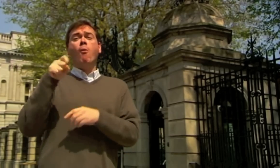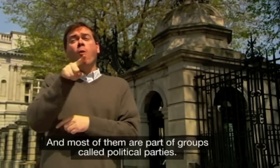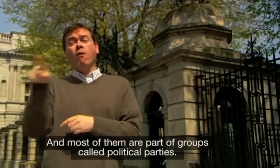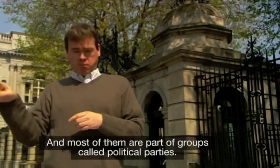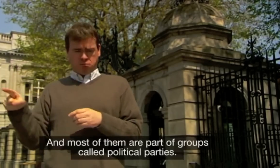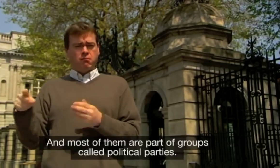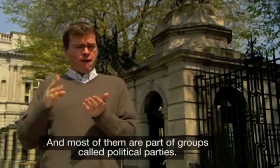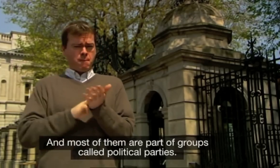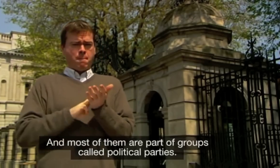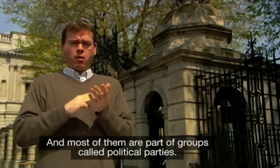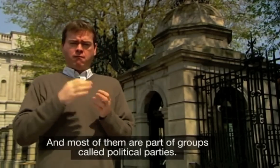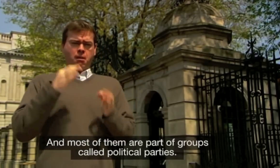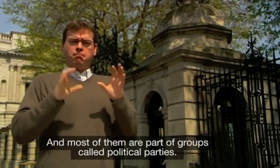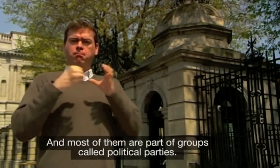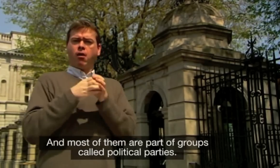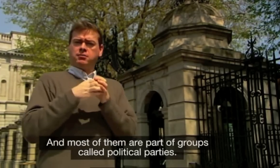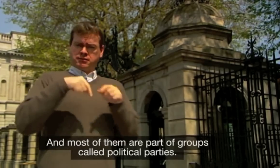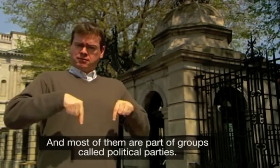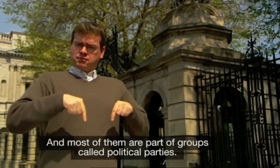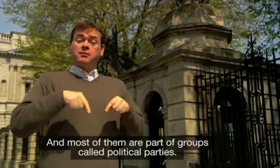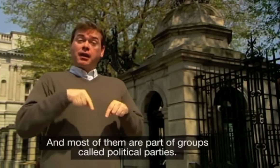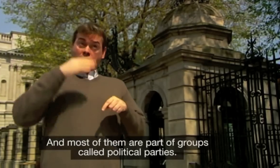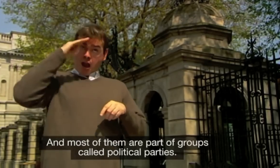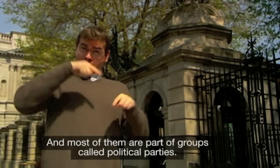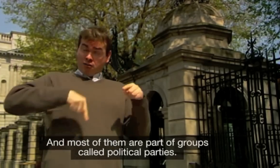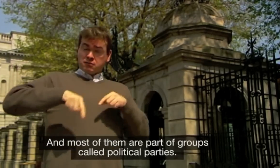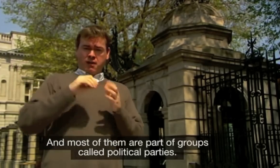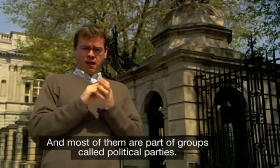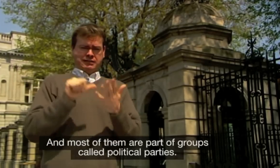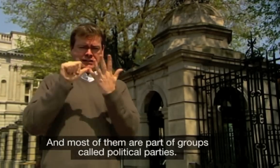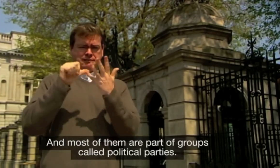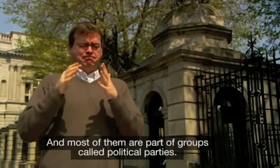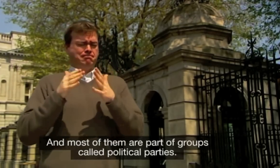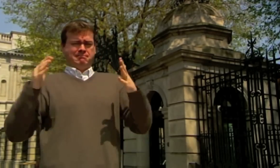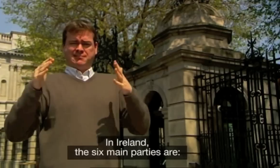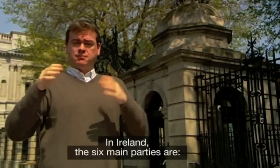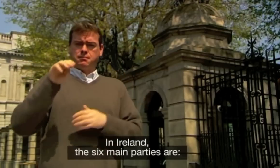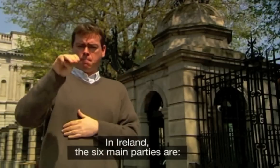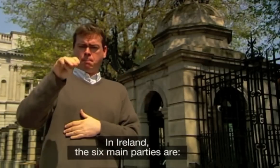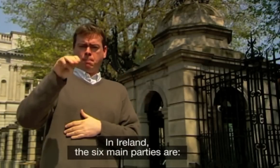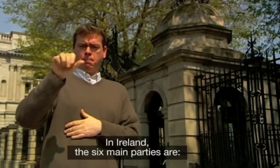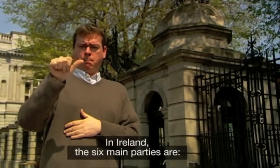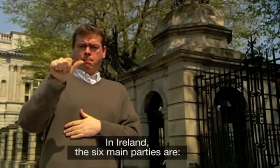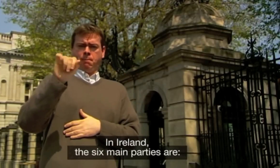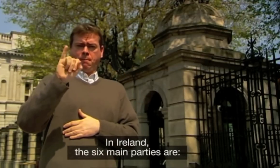And most of them are part of groups called political parties. In Ireland, the six main